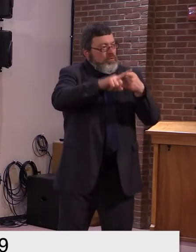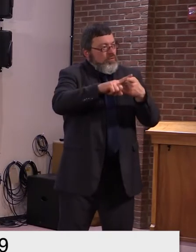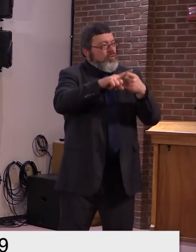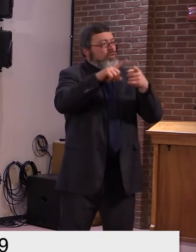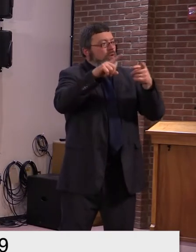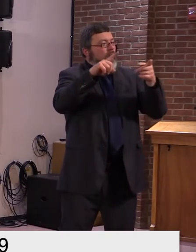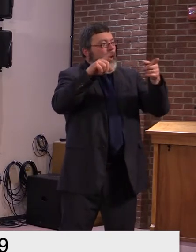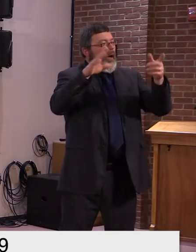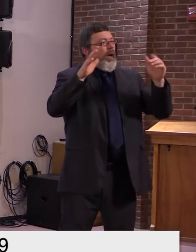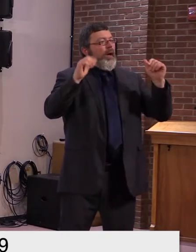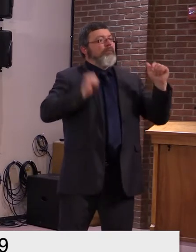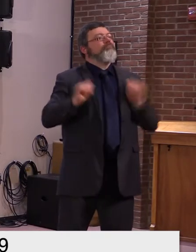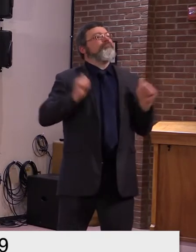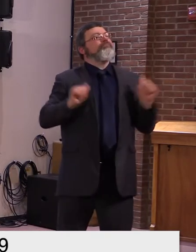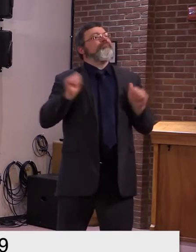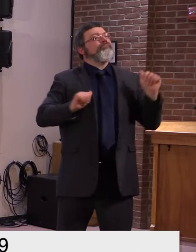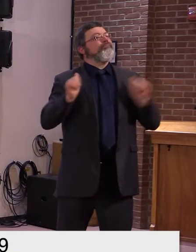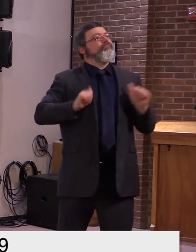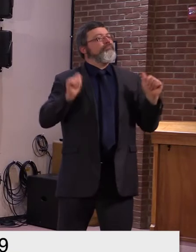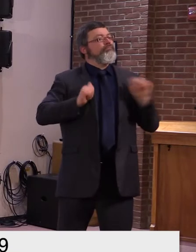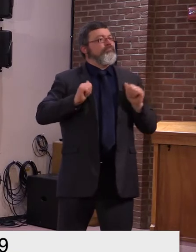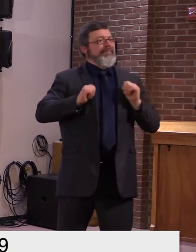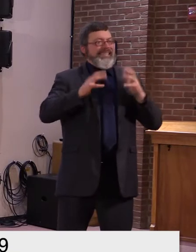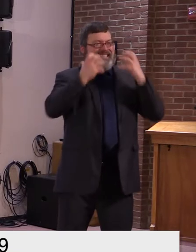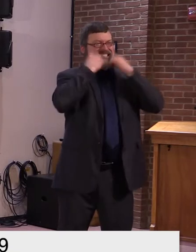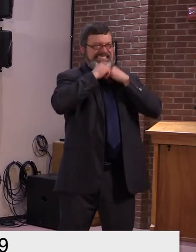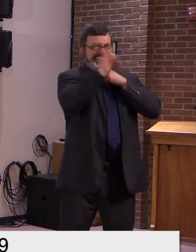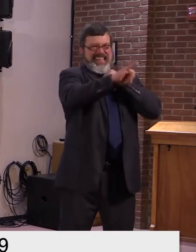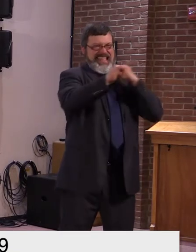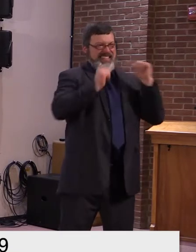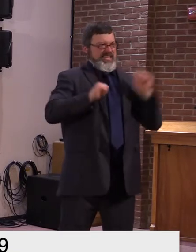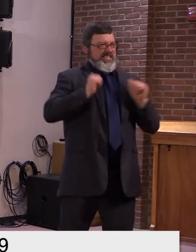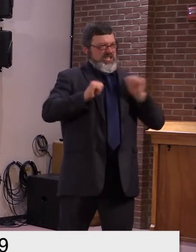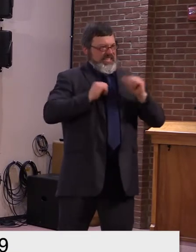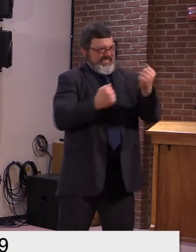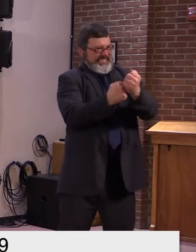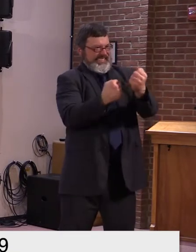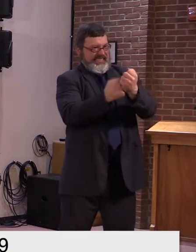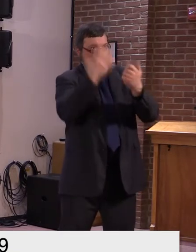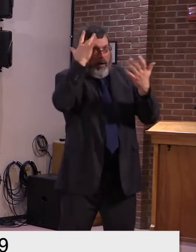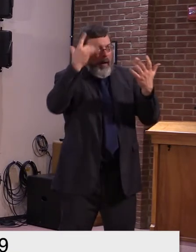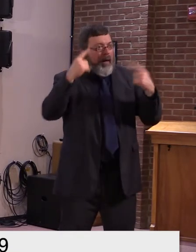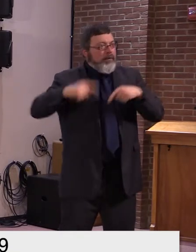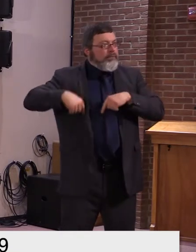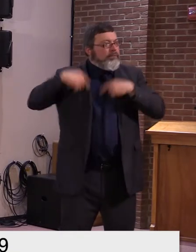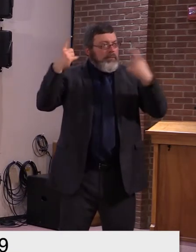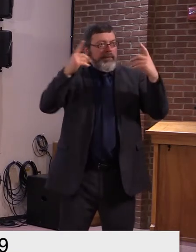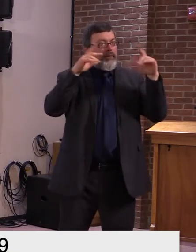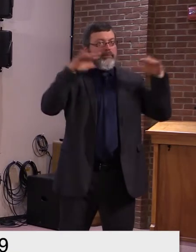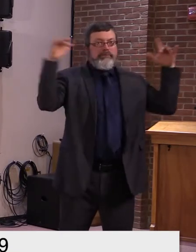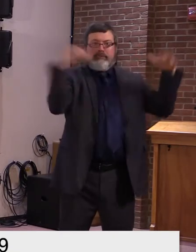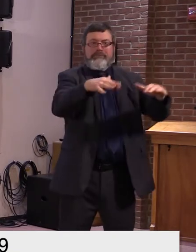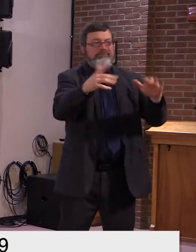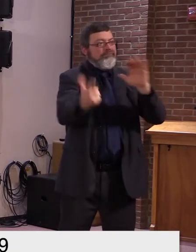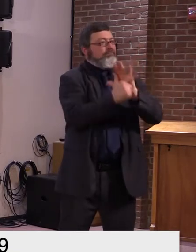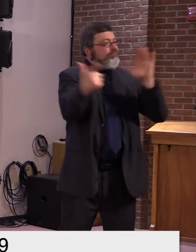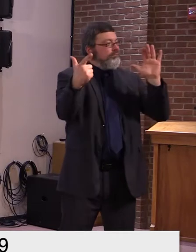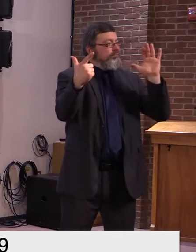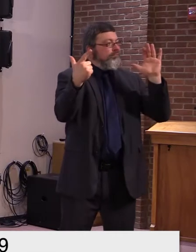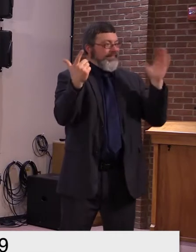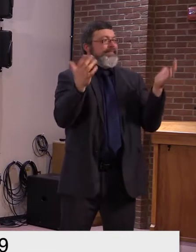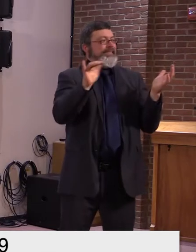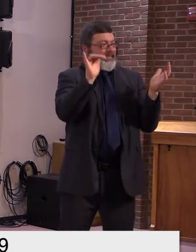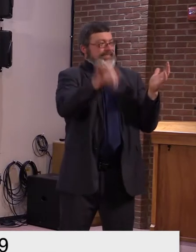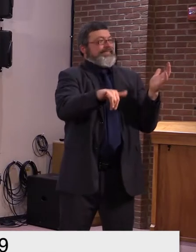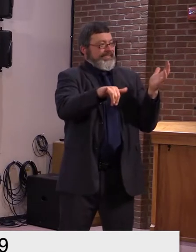where there are performances. And Senator Schumer got very excited about it in the Senate, and this now